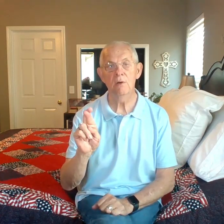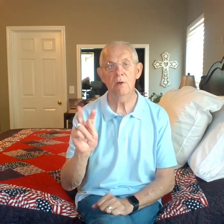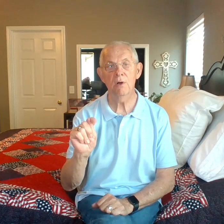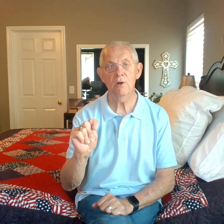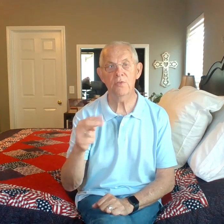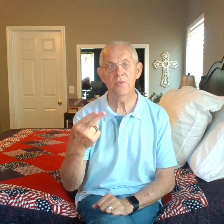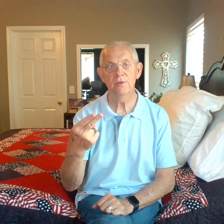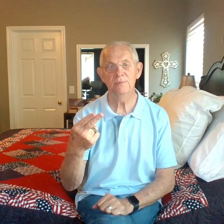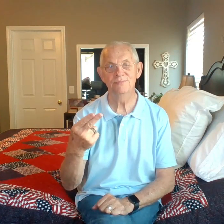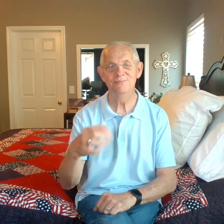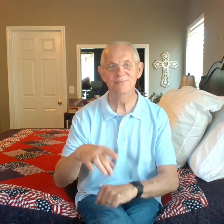earth.